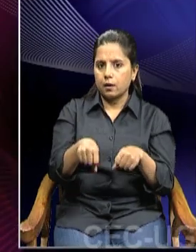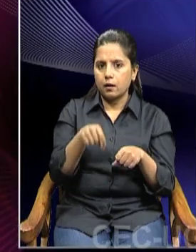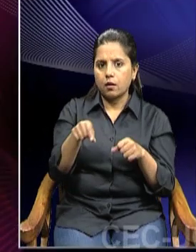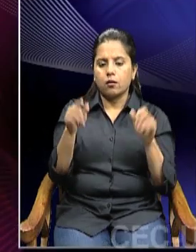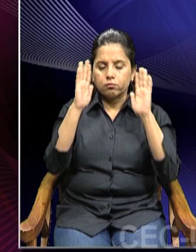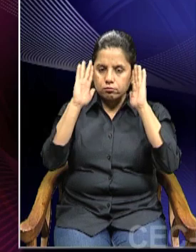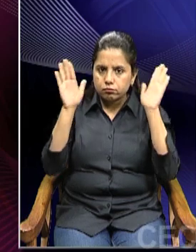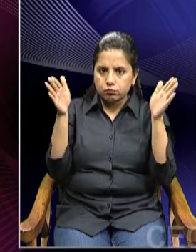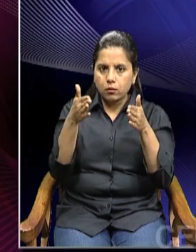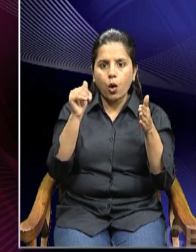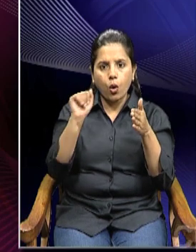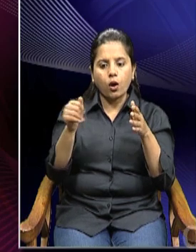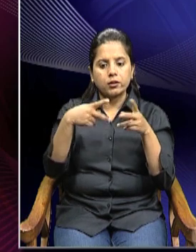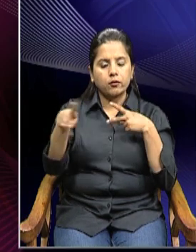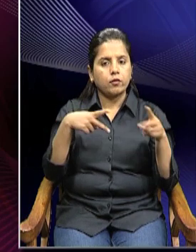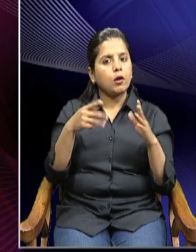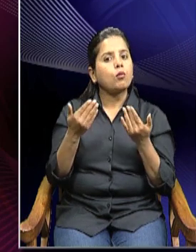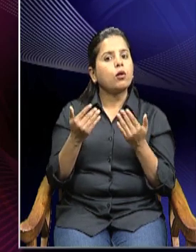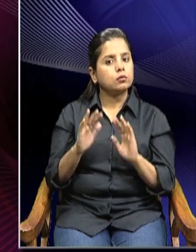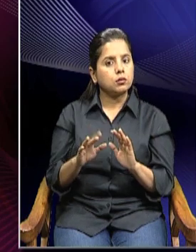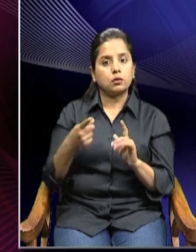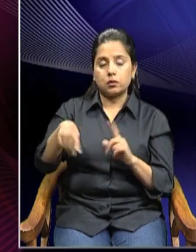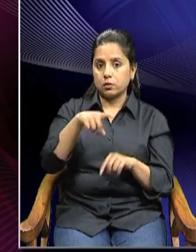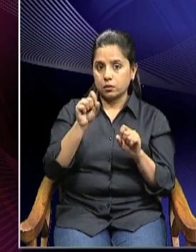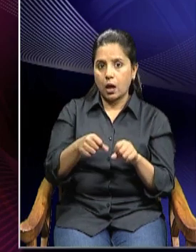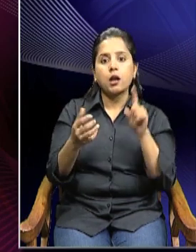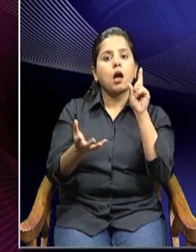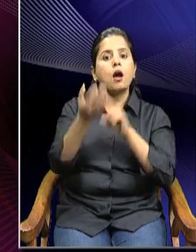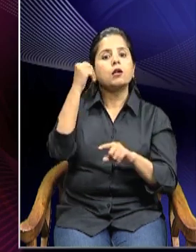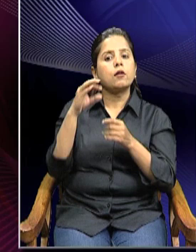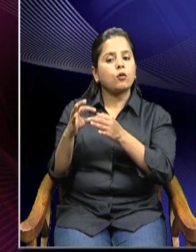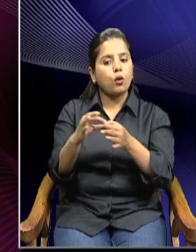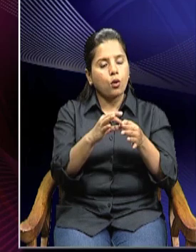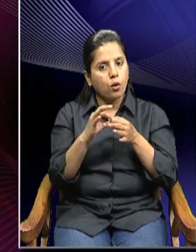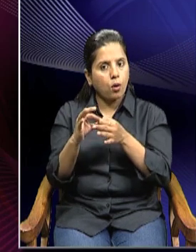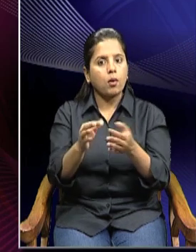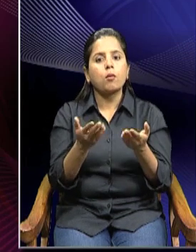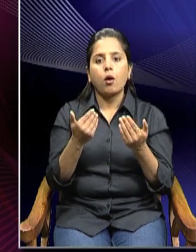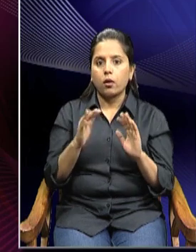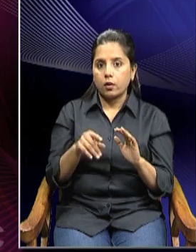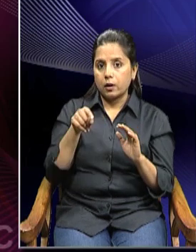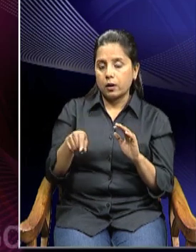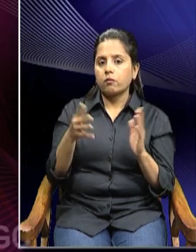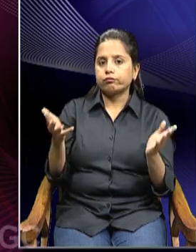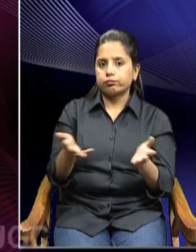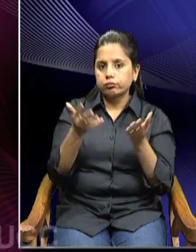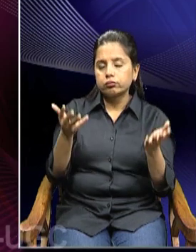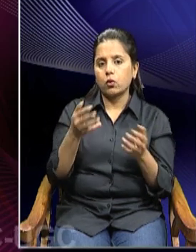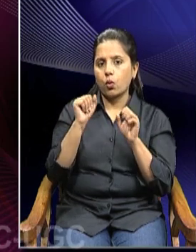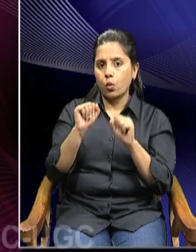narrow down their differences, they can achieve cooperation and promote